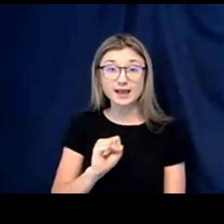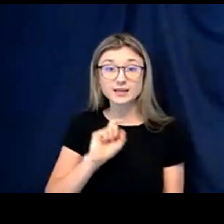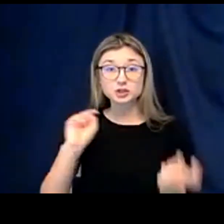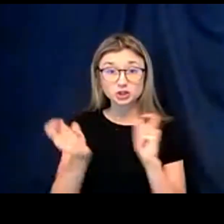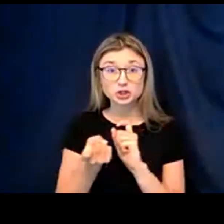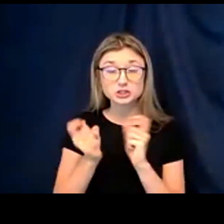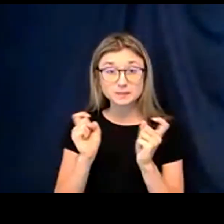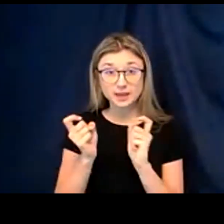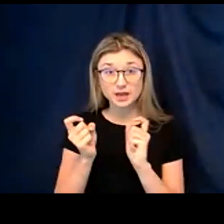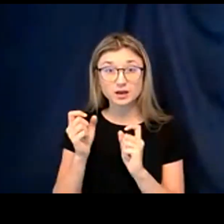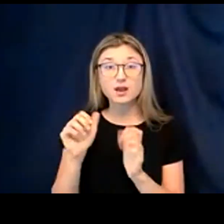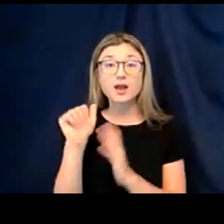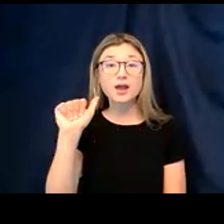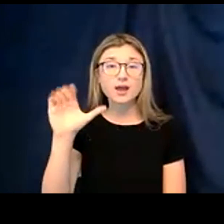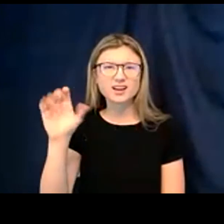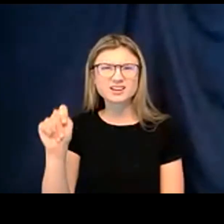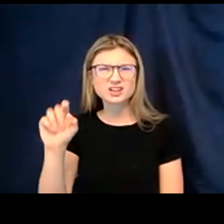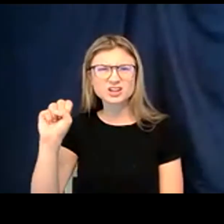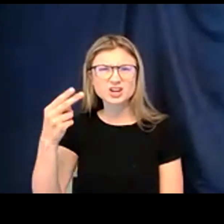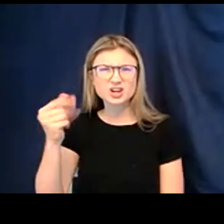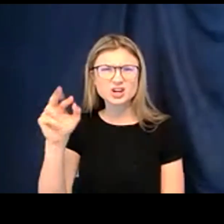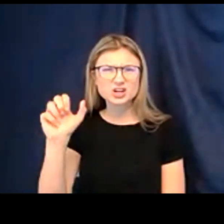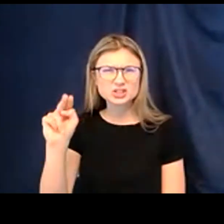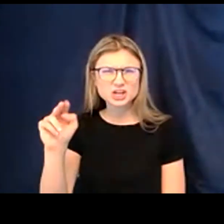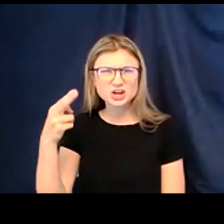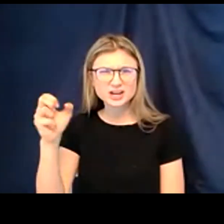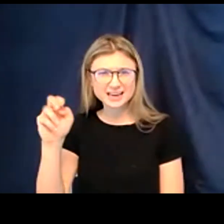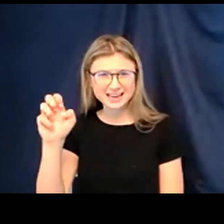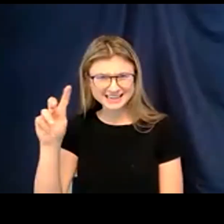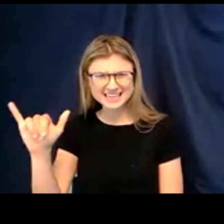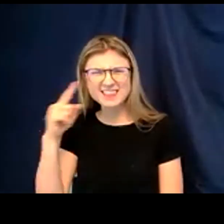I see you. I think you were working on this. Do you want to share anything about it?